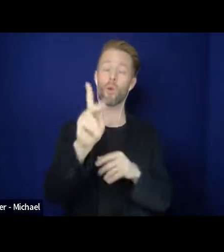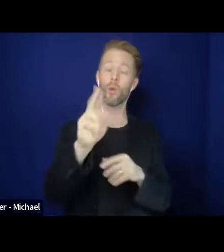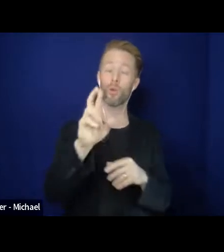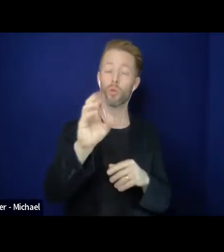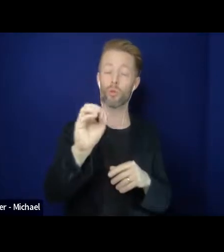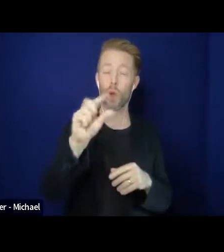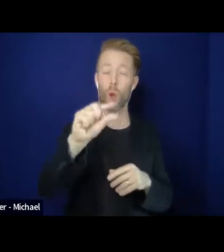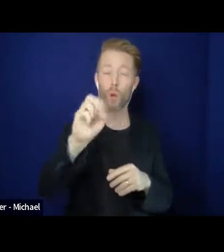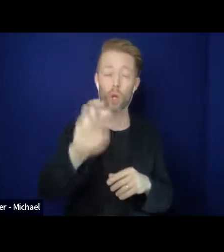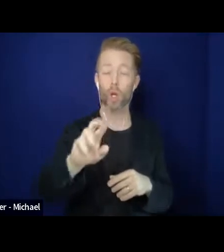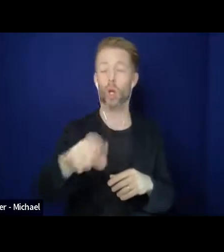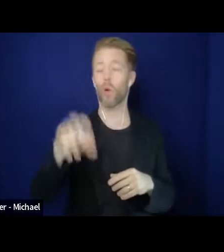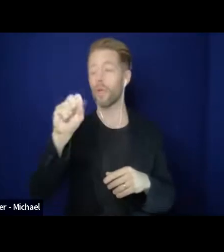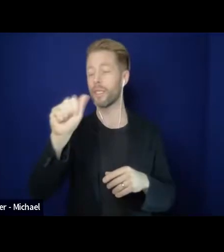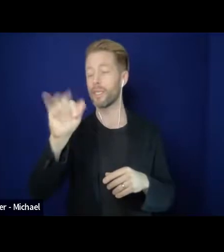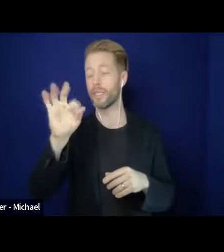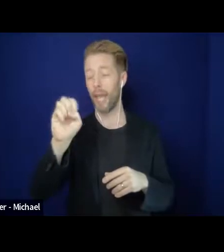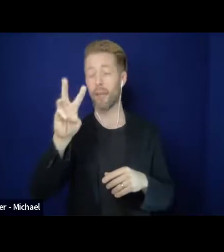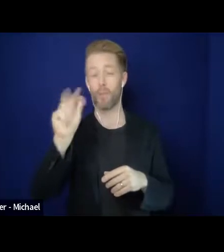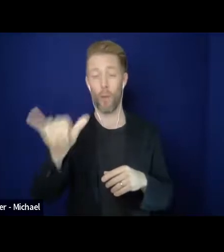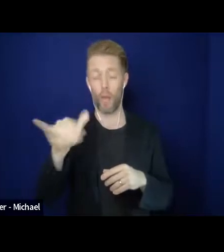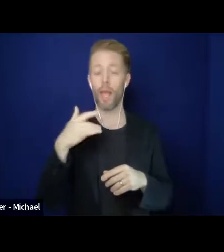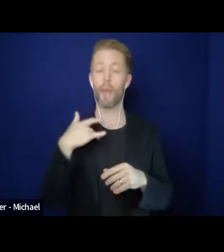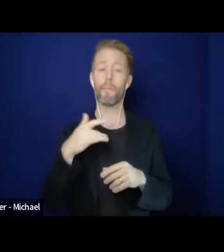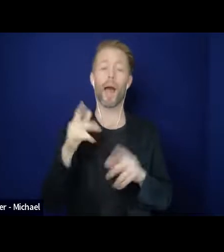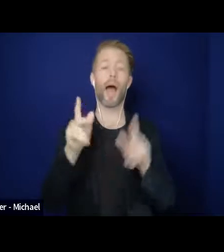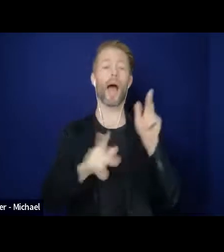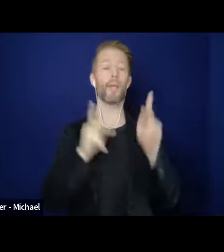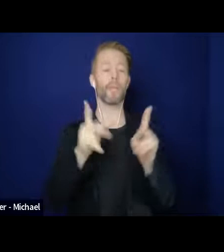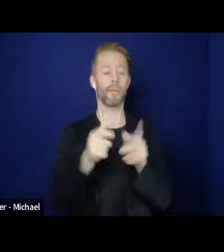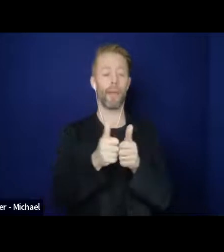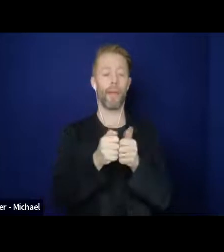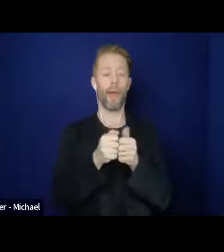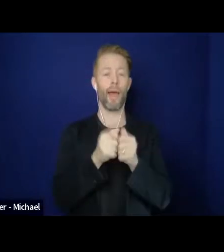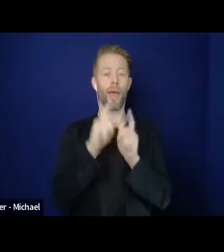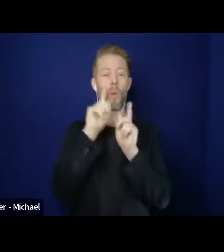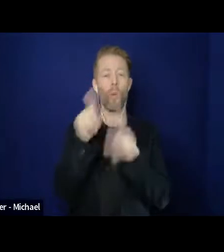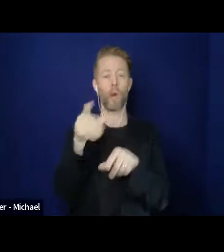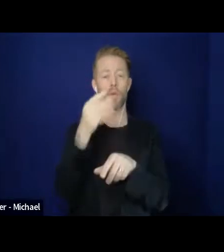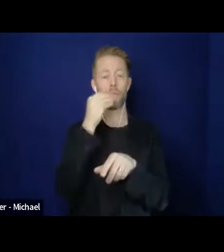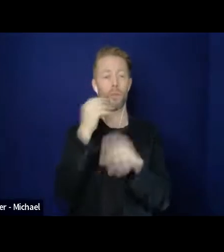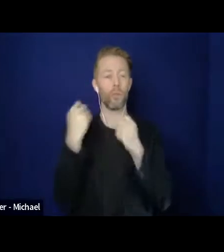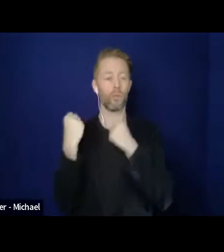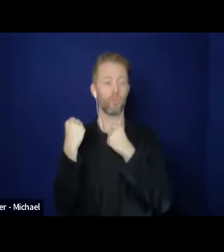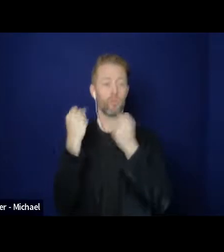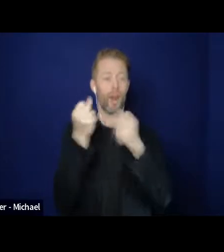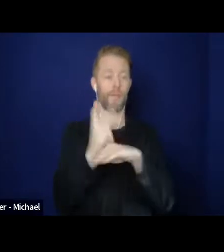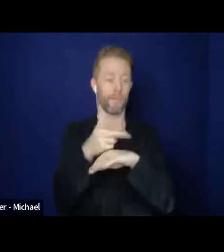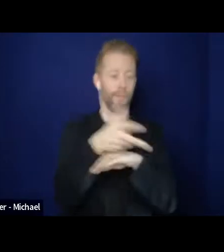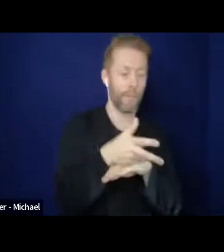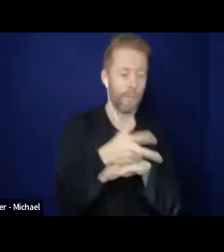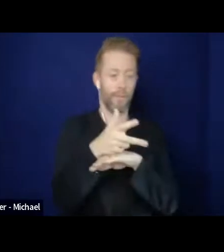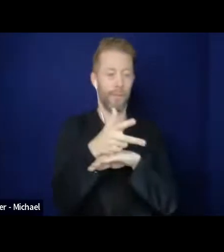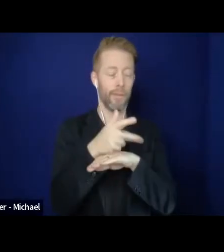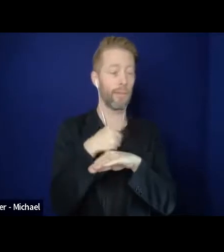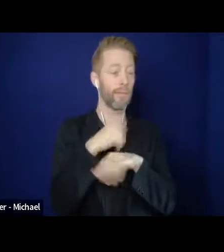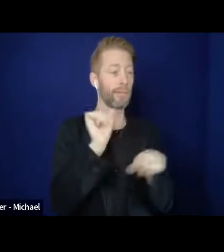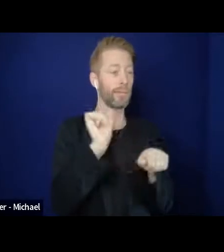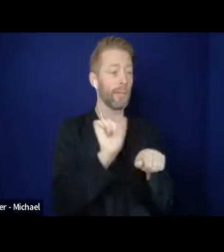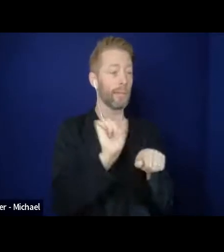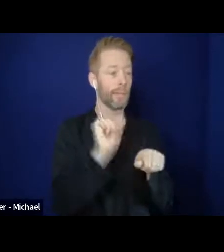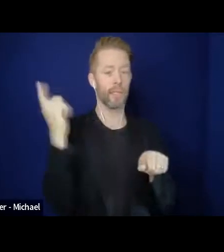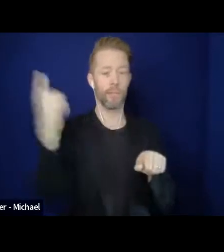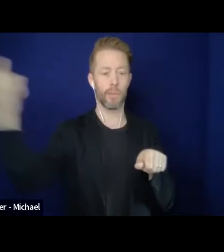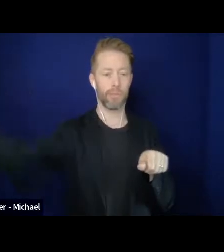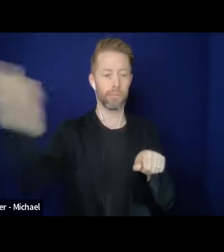Safeway. Every curbside pickup worker has a handheld scanner, and they have a clock that starts as soon as